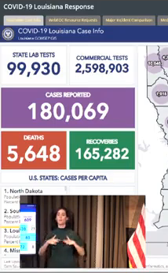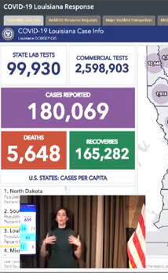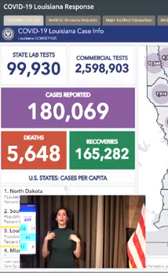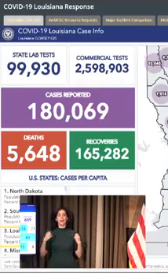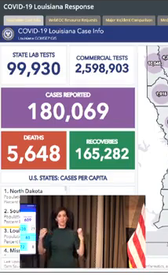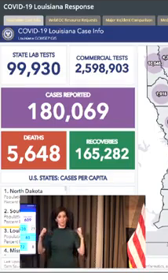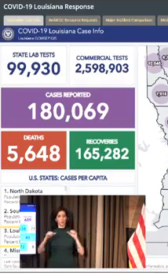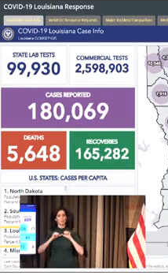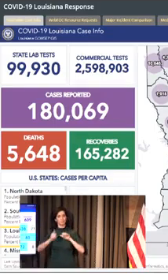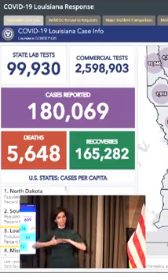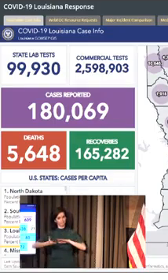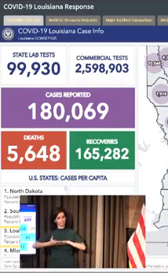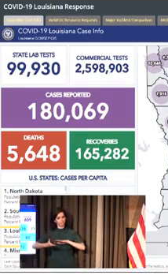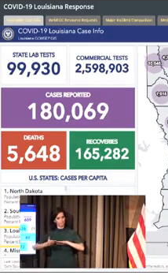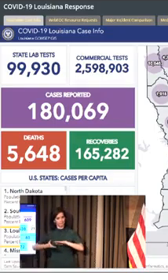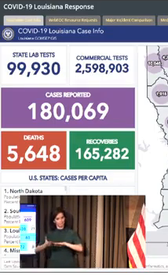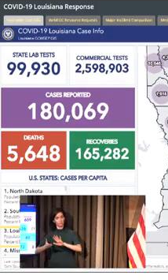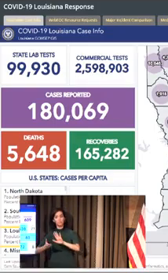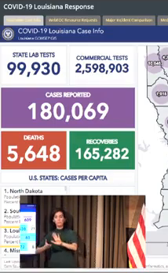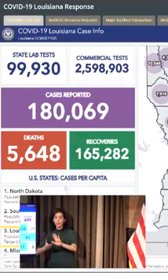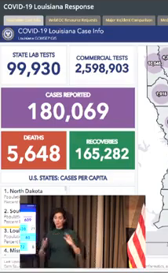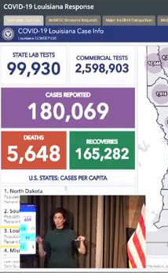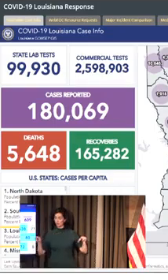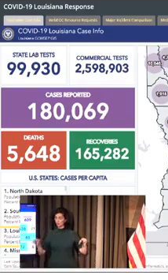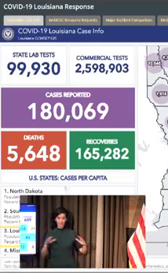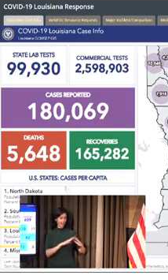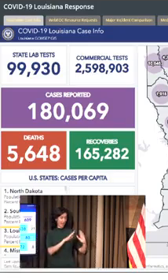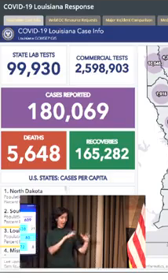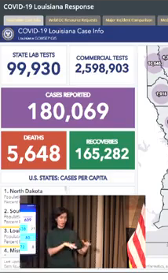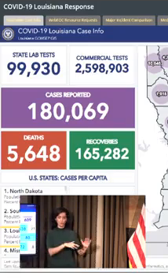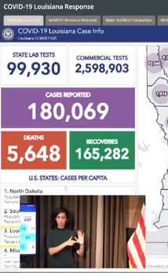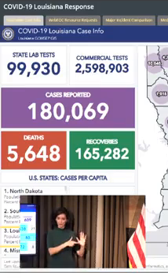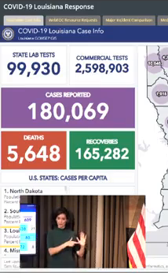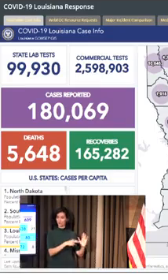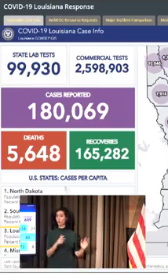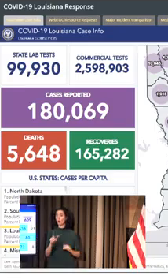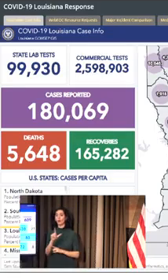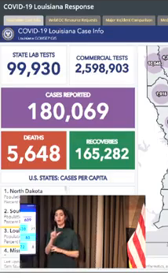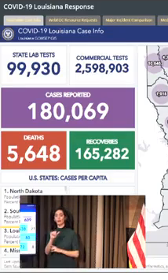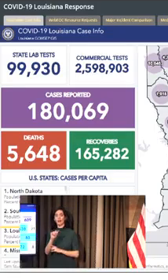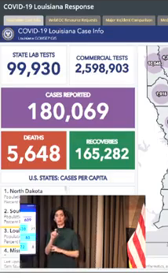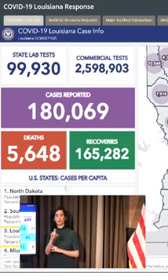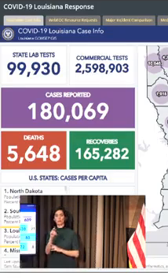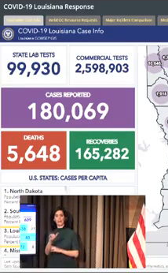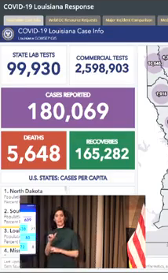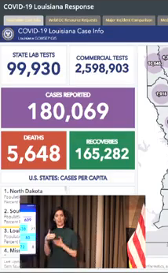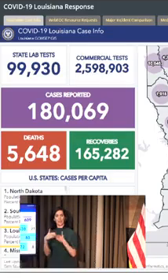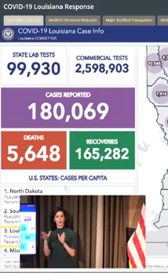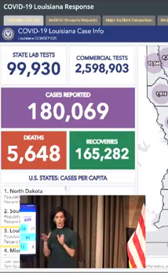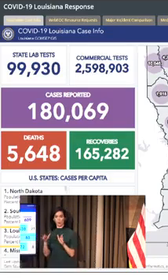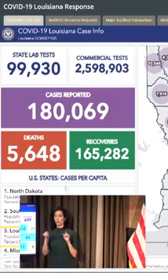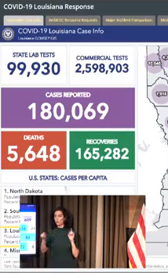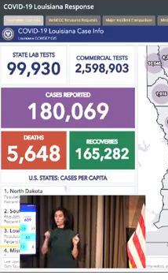emergency, whether members of the House of Representatives or the Attorney General wish to acknowledge it or not.